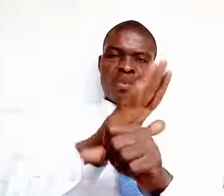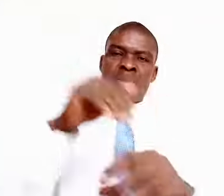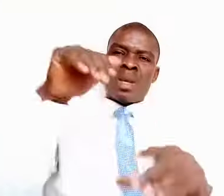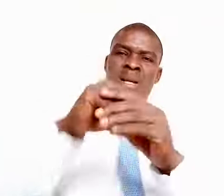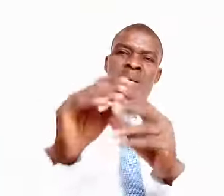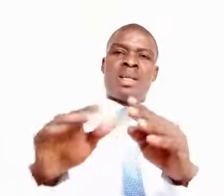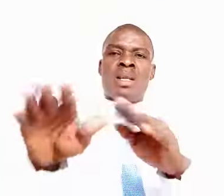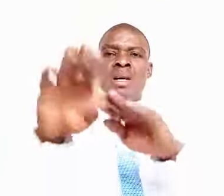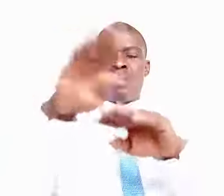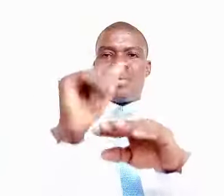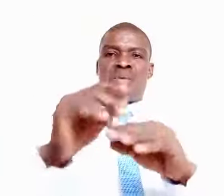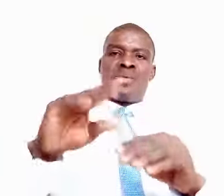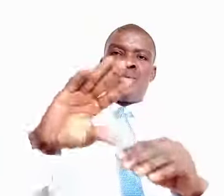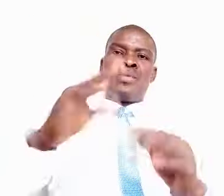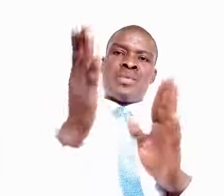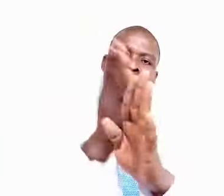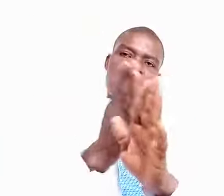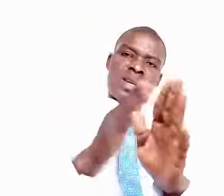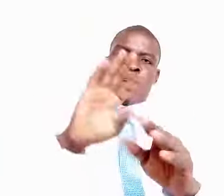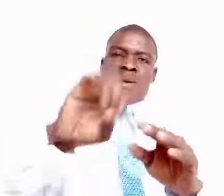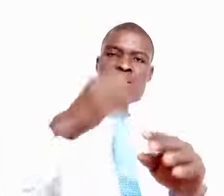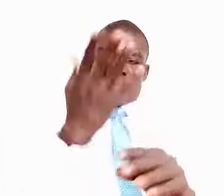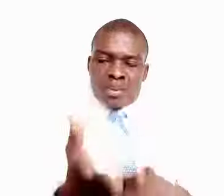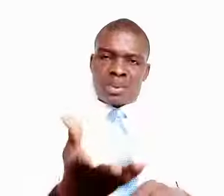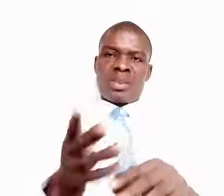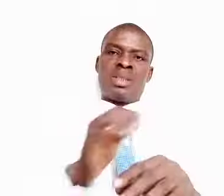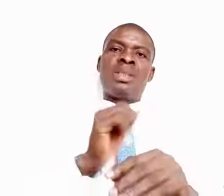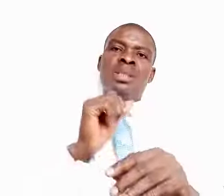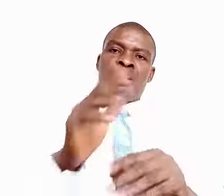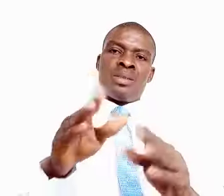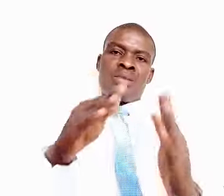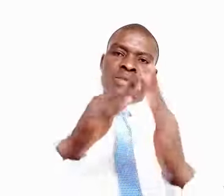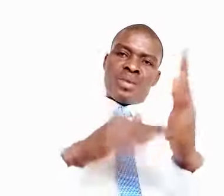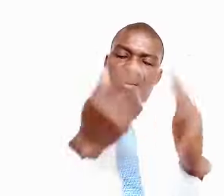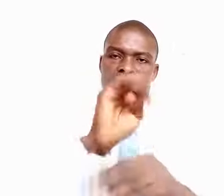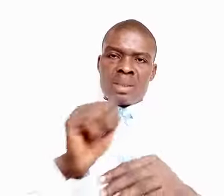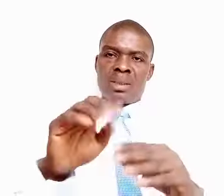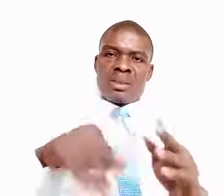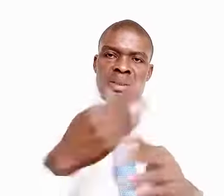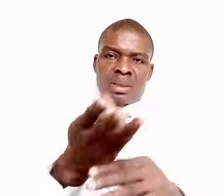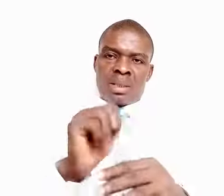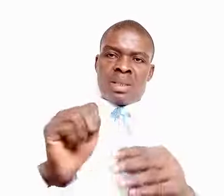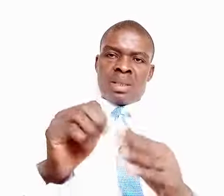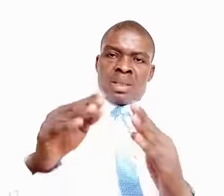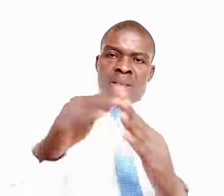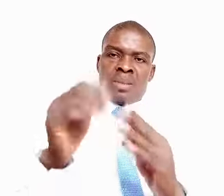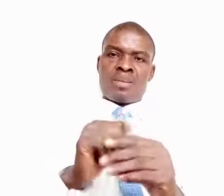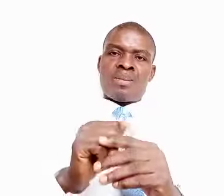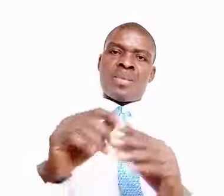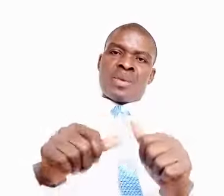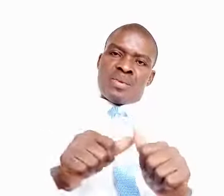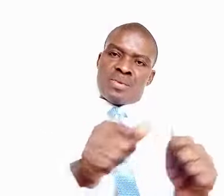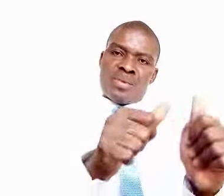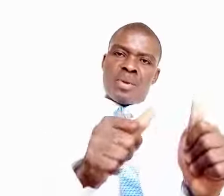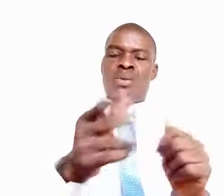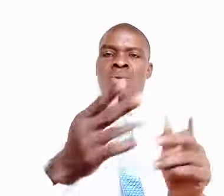of poetry, D is not stressed, followed by a stressed syllable, rain, followed by an